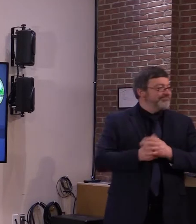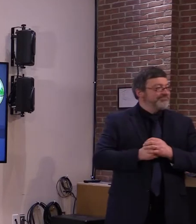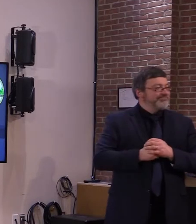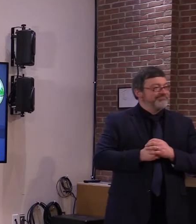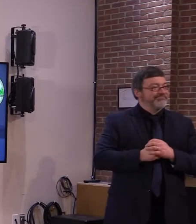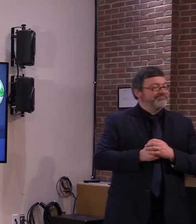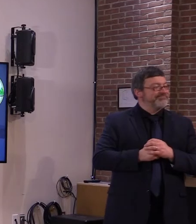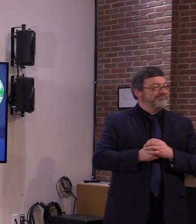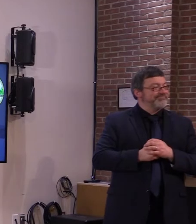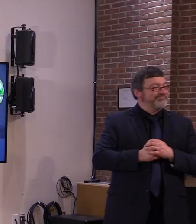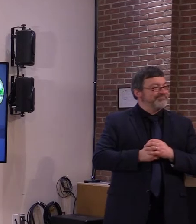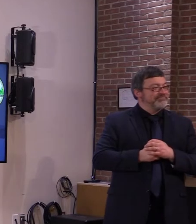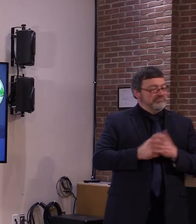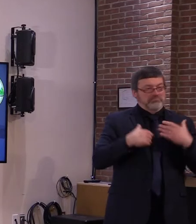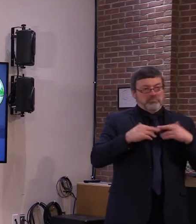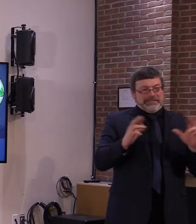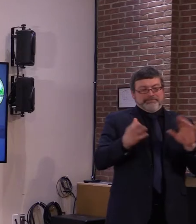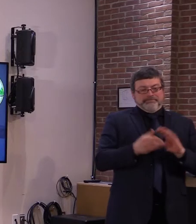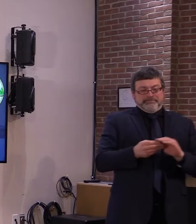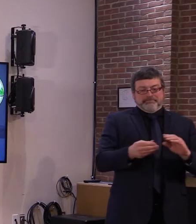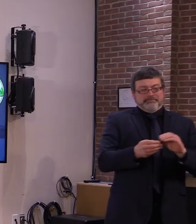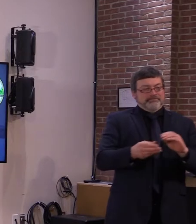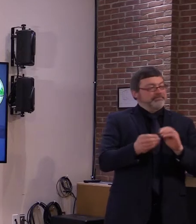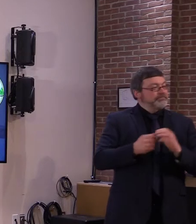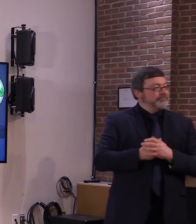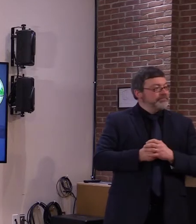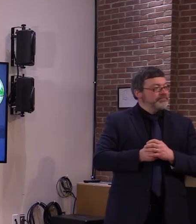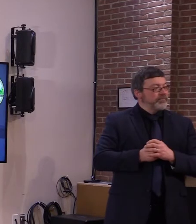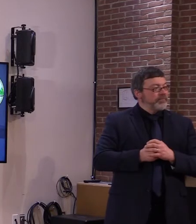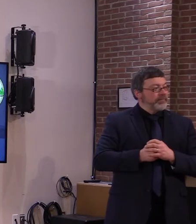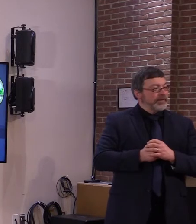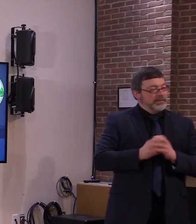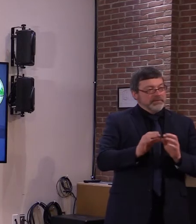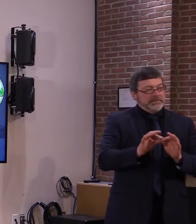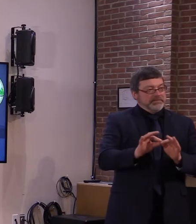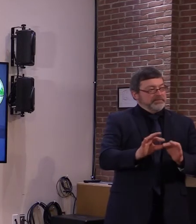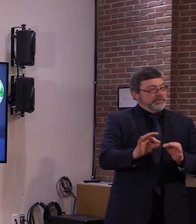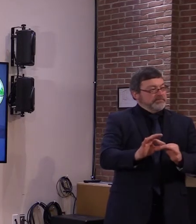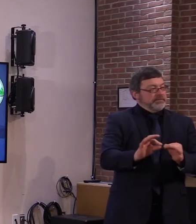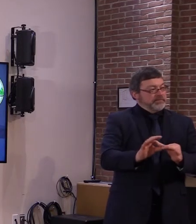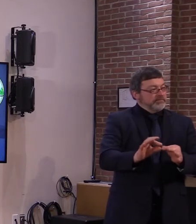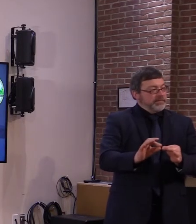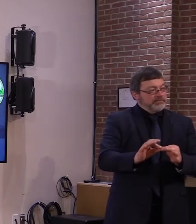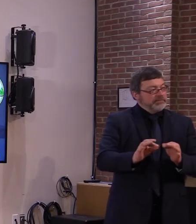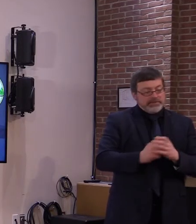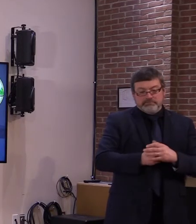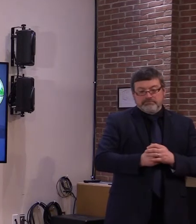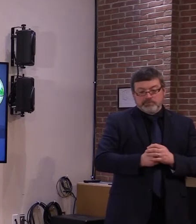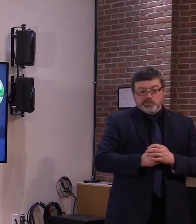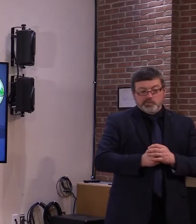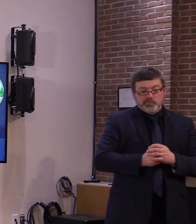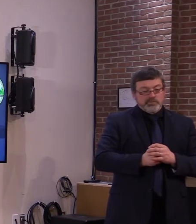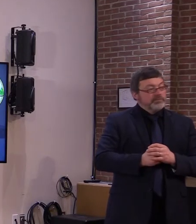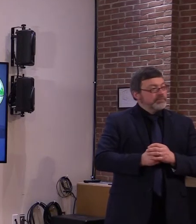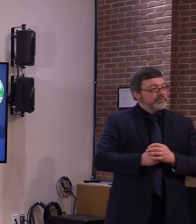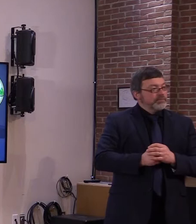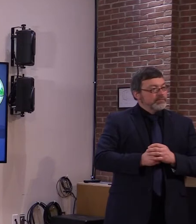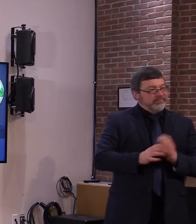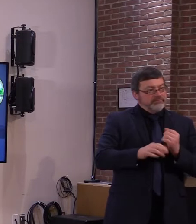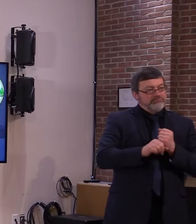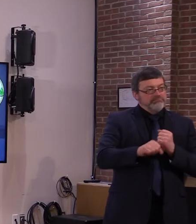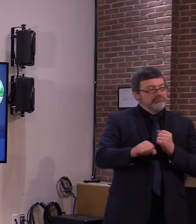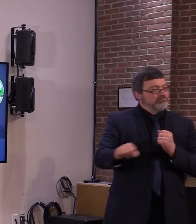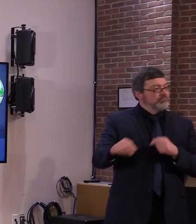that um some of the the reader feedback that you've gotten um about